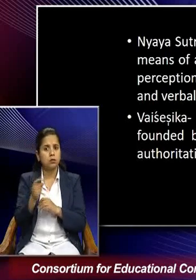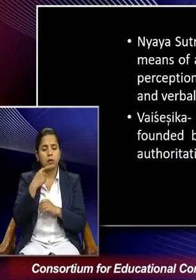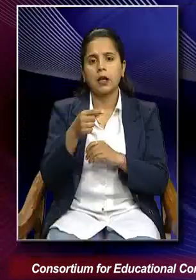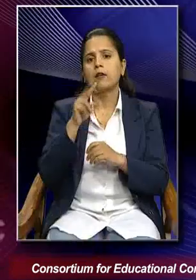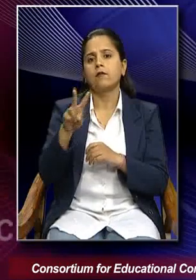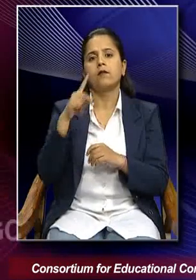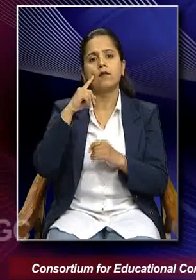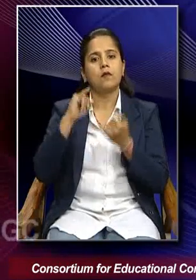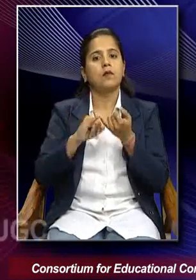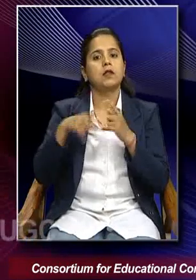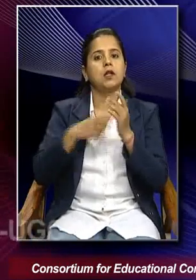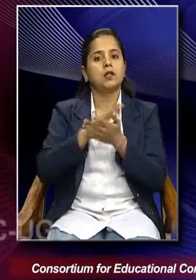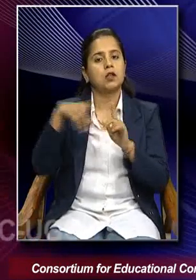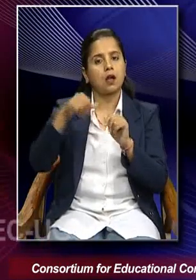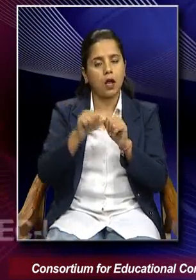Vaisheshika Sutra.